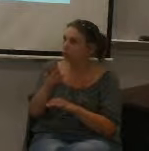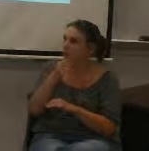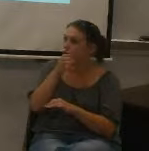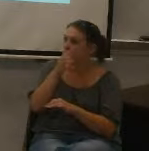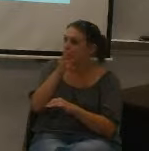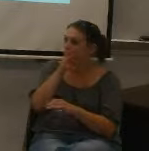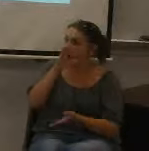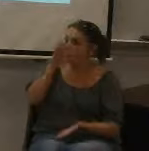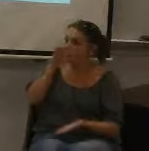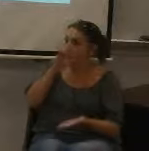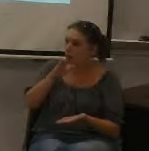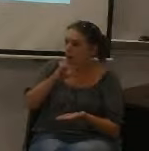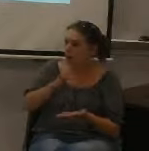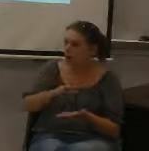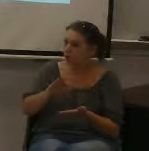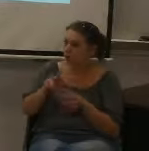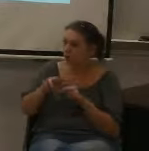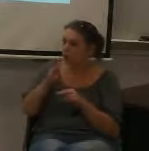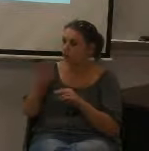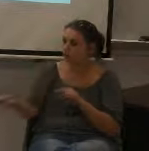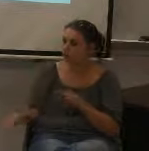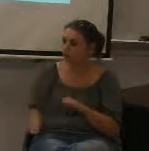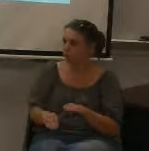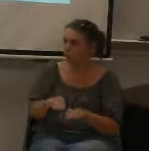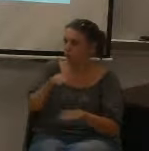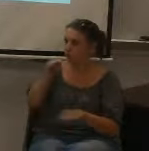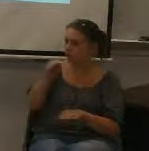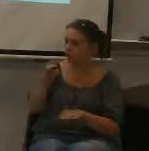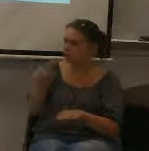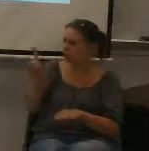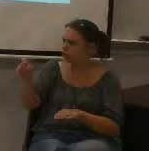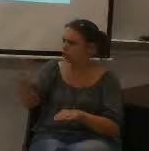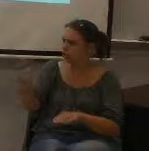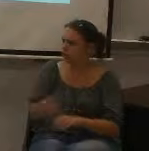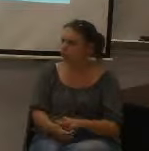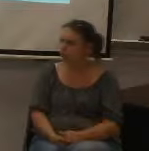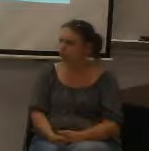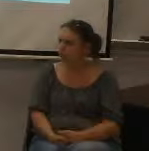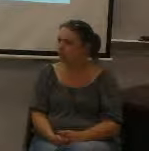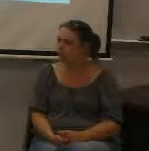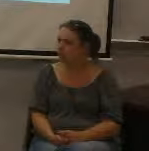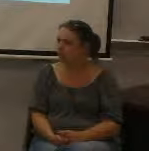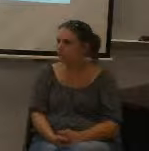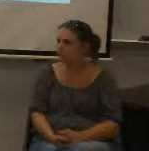undrinkable. Bronson? Any question?